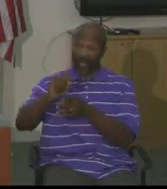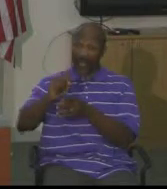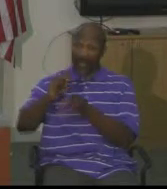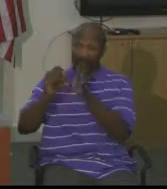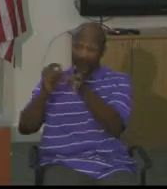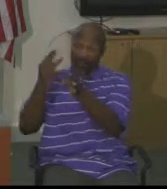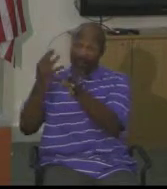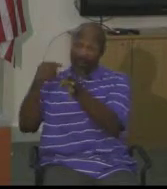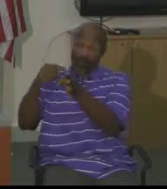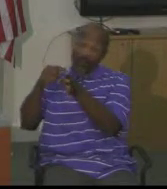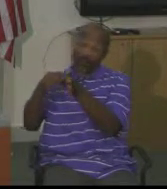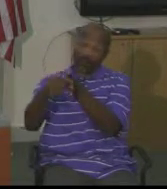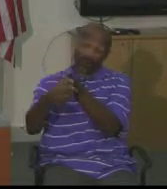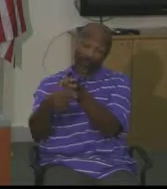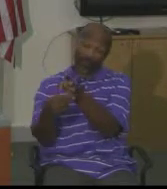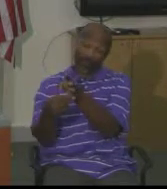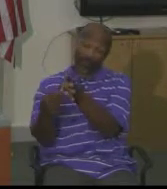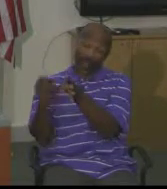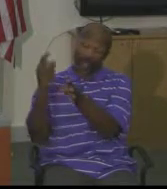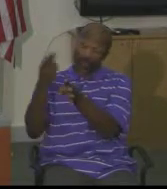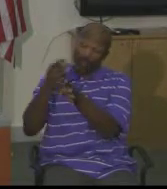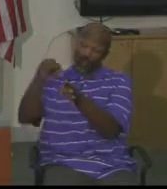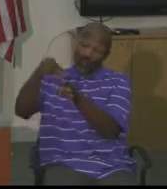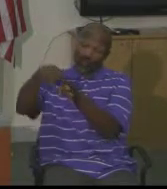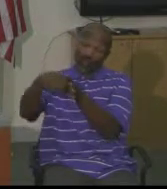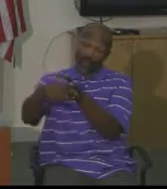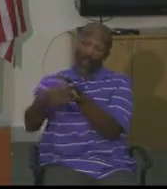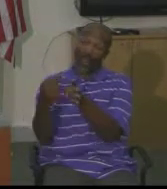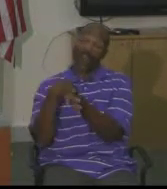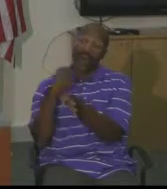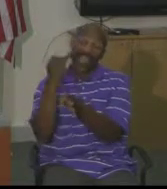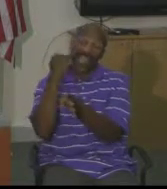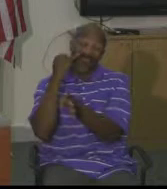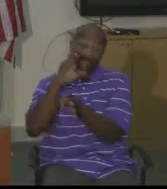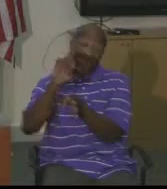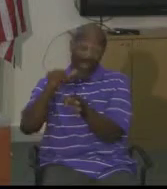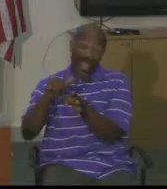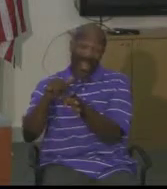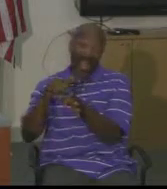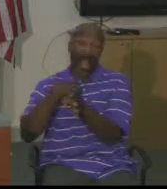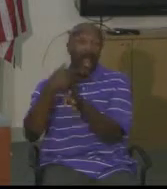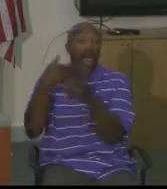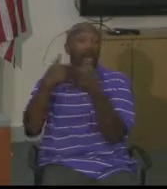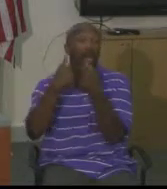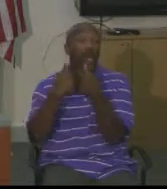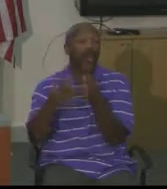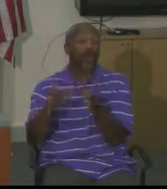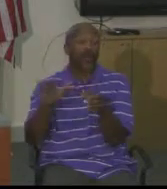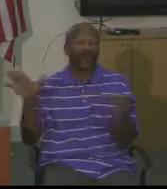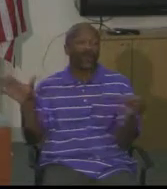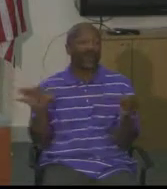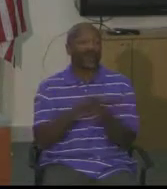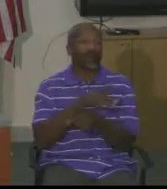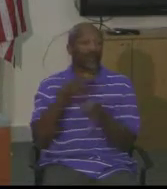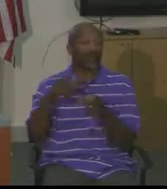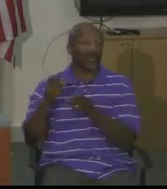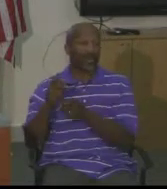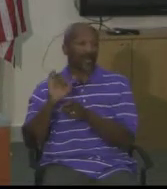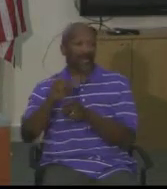But when I do that, I end up losing or not being able to use the full capability of the